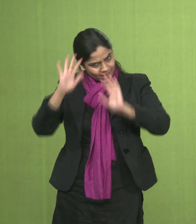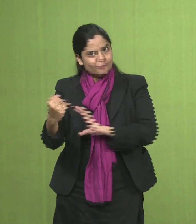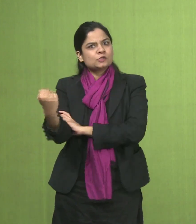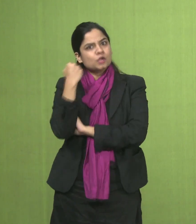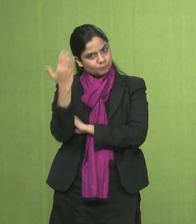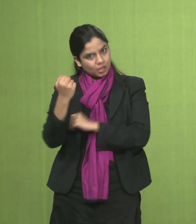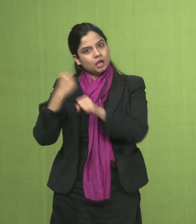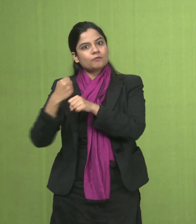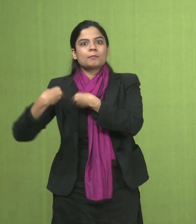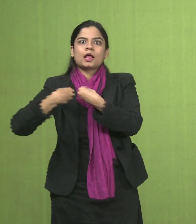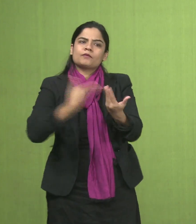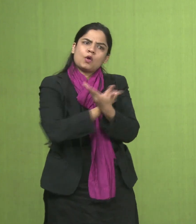We all have consumer rights.